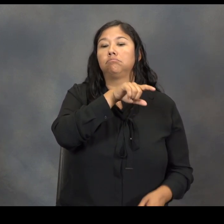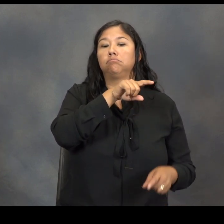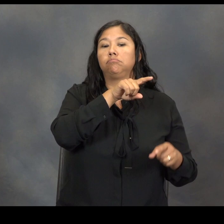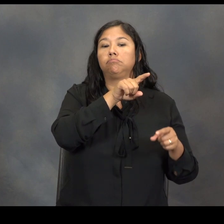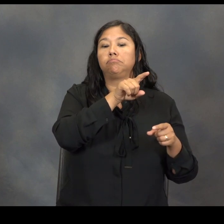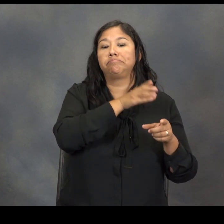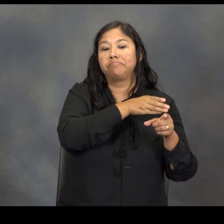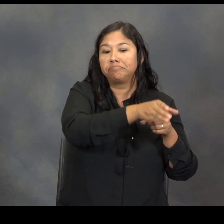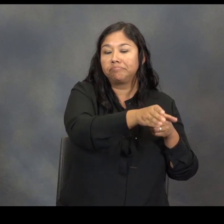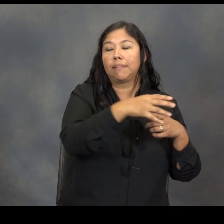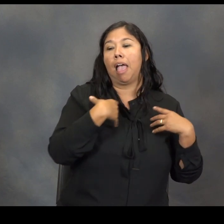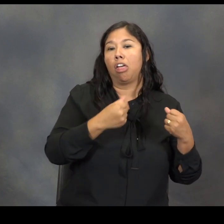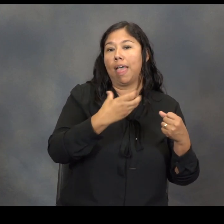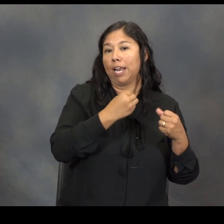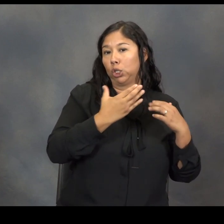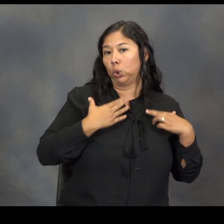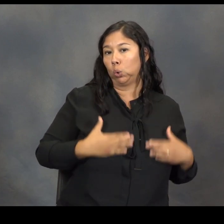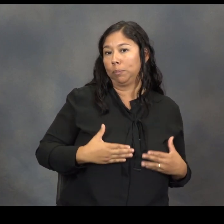Human Service.